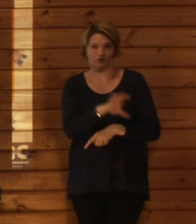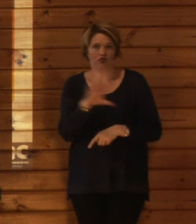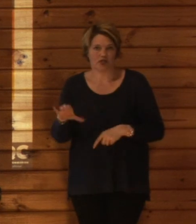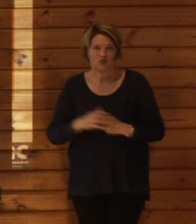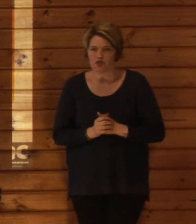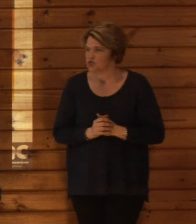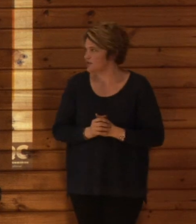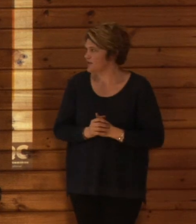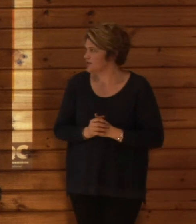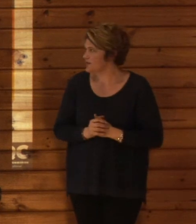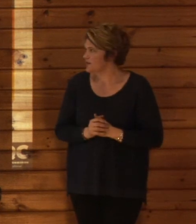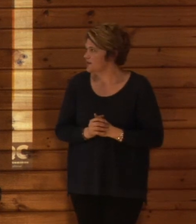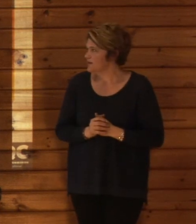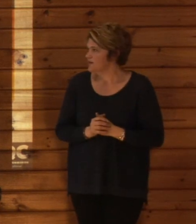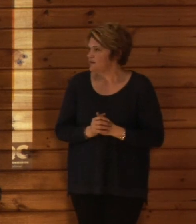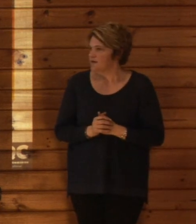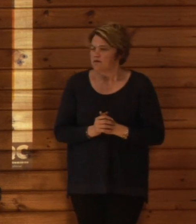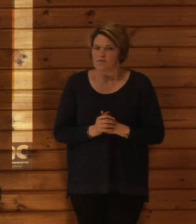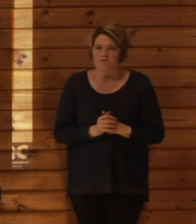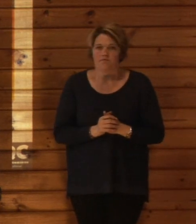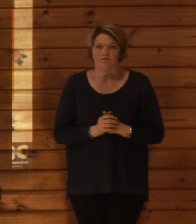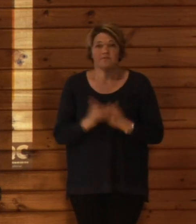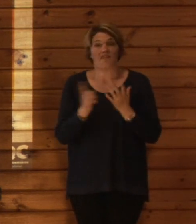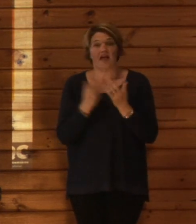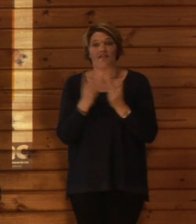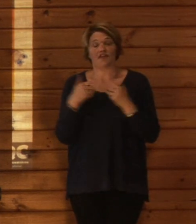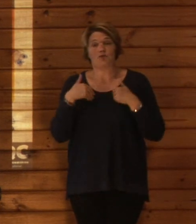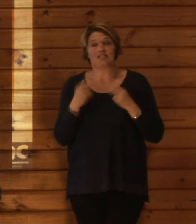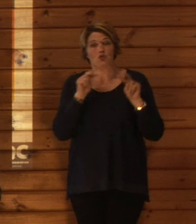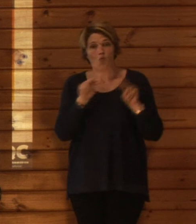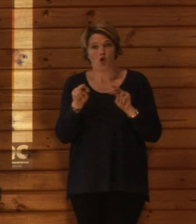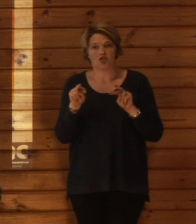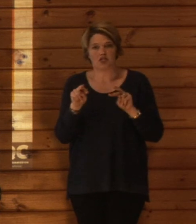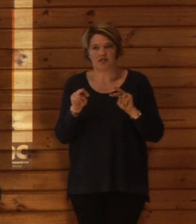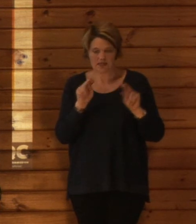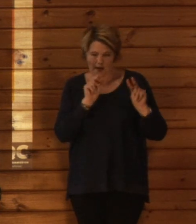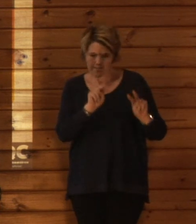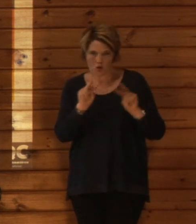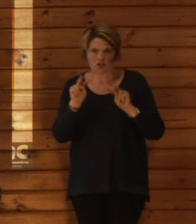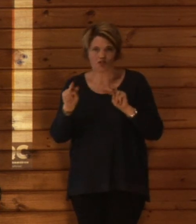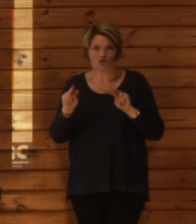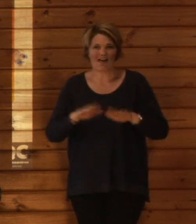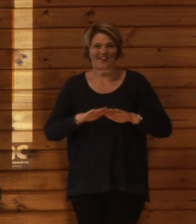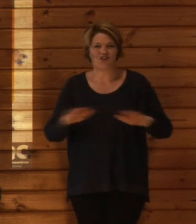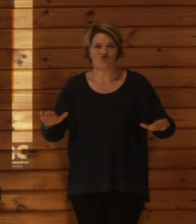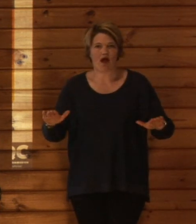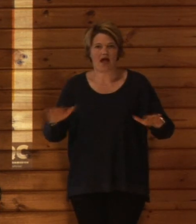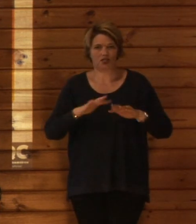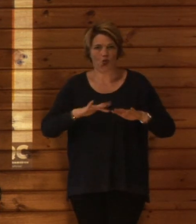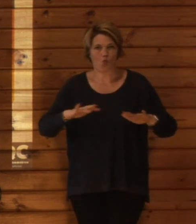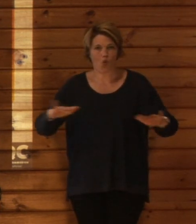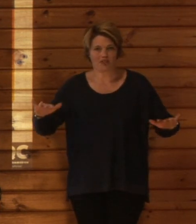The other thing we need to look at is monitoring of the groundwater. And again, we've got lots of places around Canterbury, about 900, where we monitor the level of the